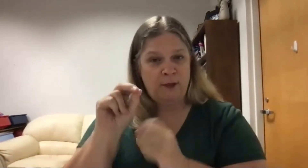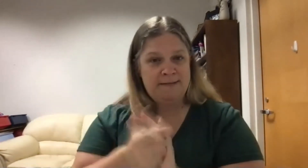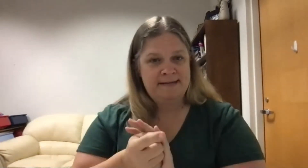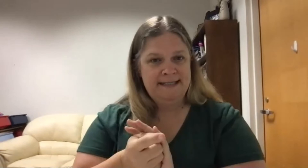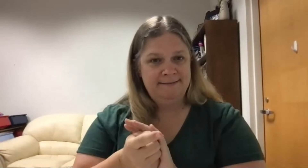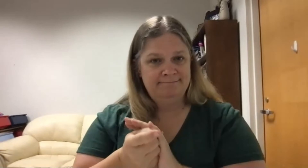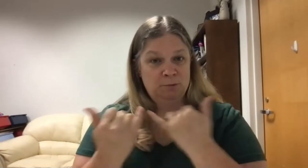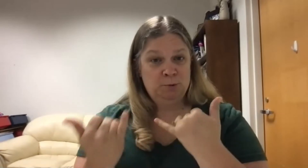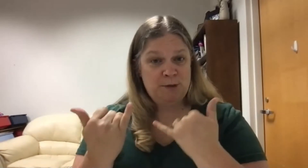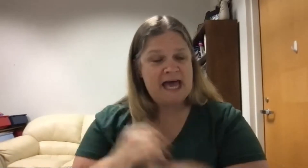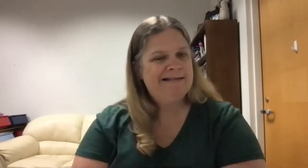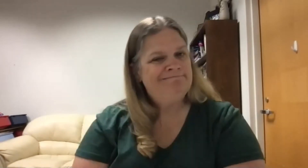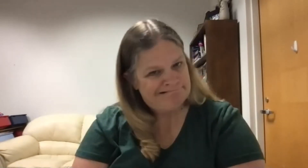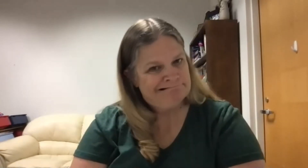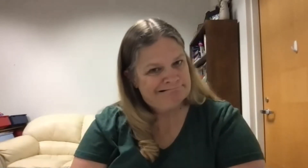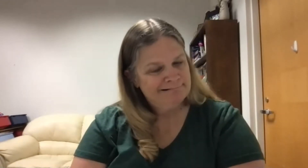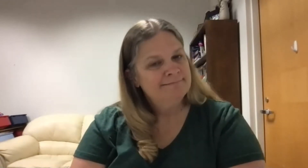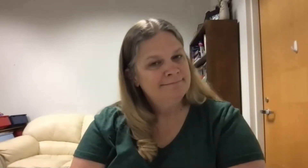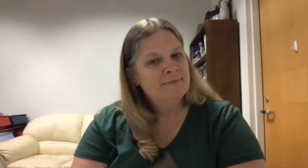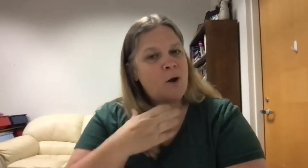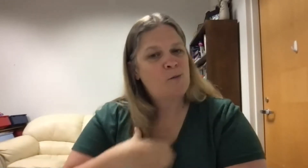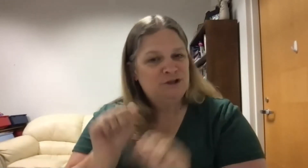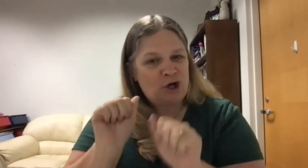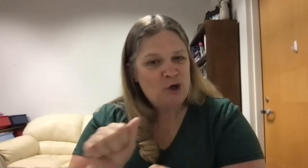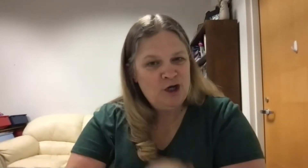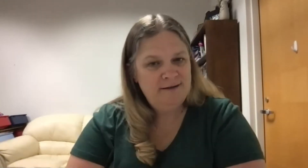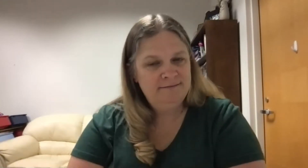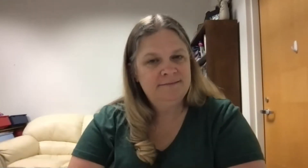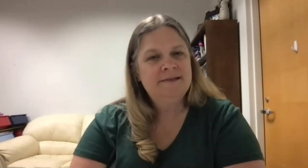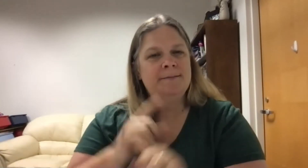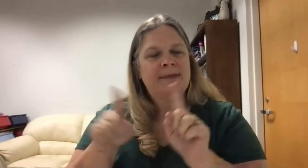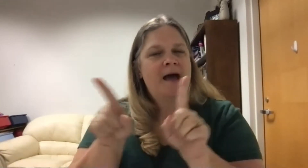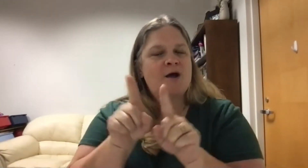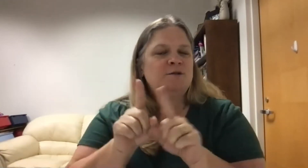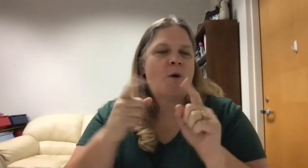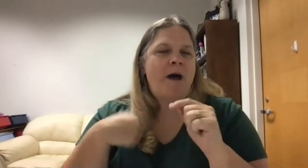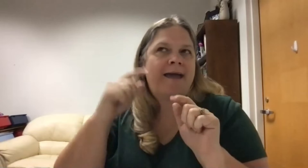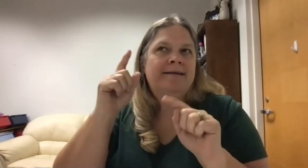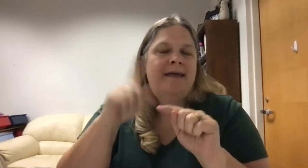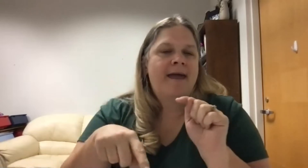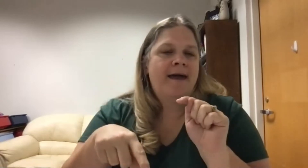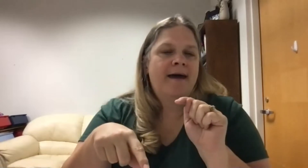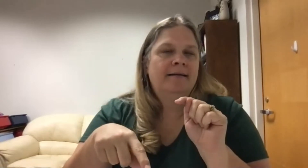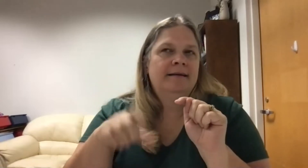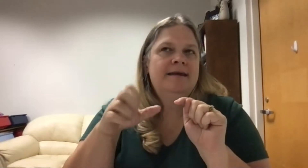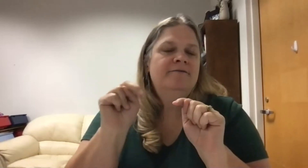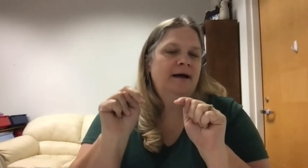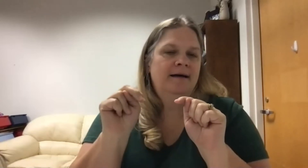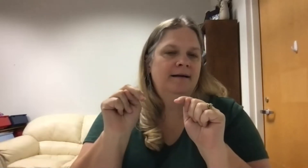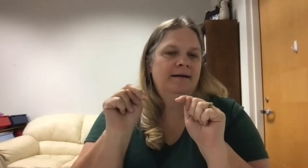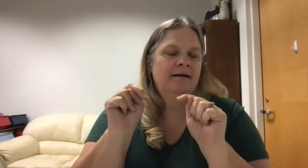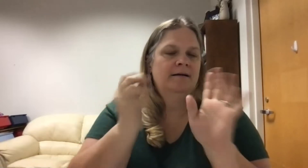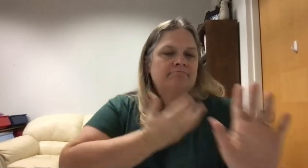So, within our 2 hour conversation, we're going to summarize it into 30 minutes. I wish I could, but I